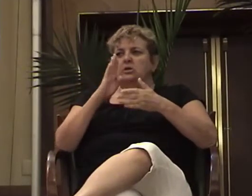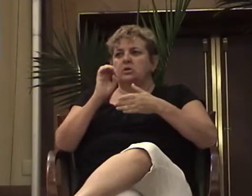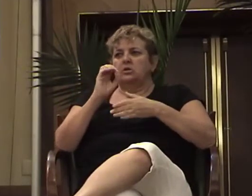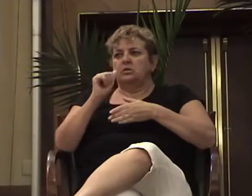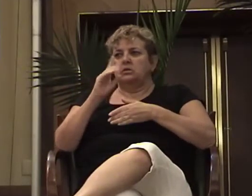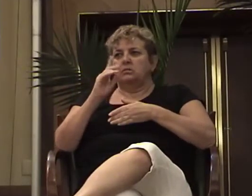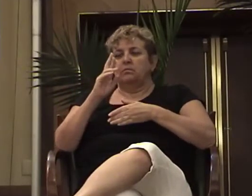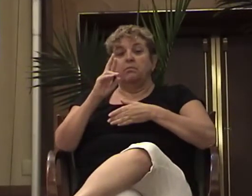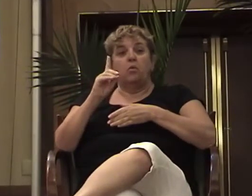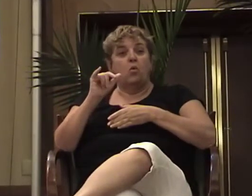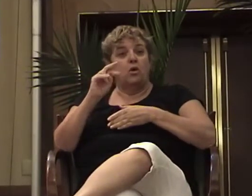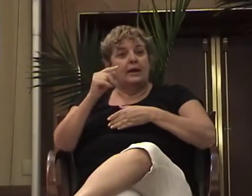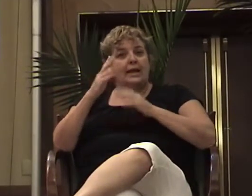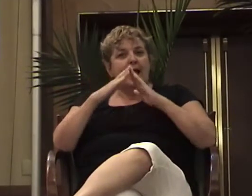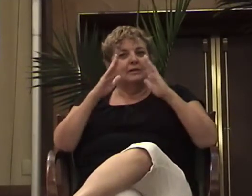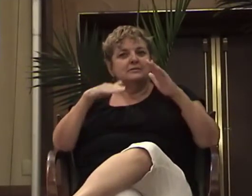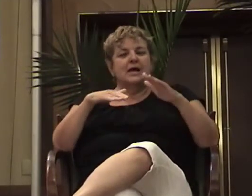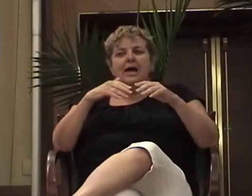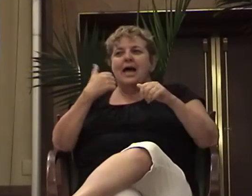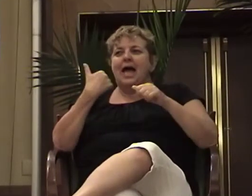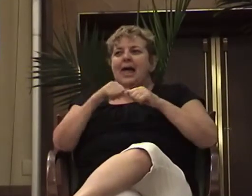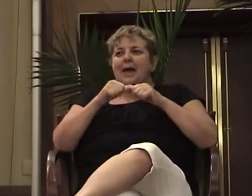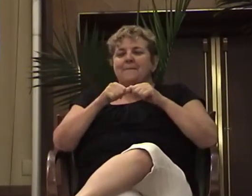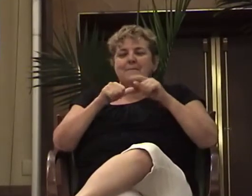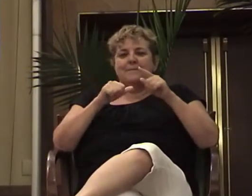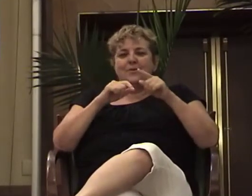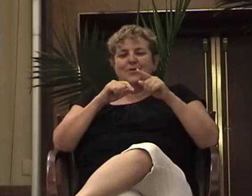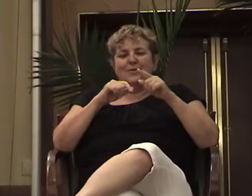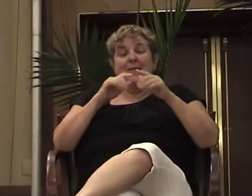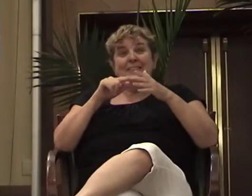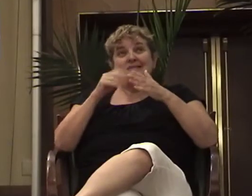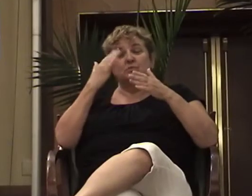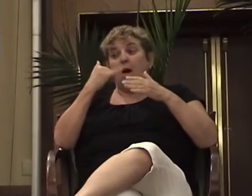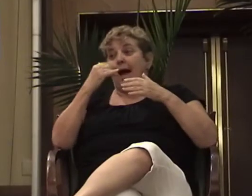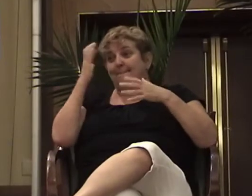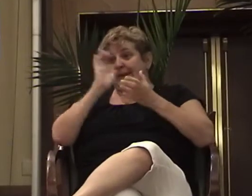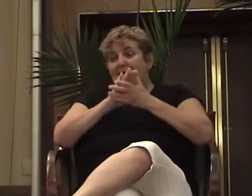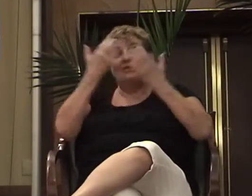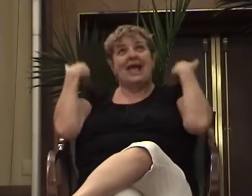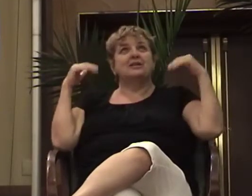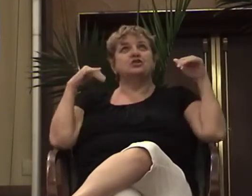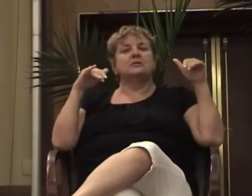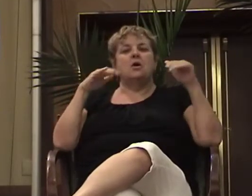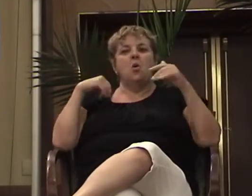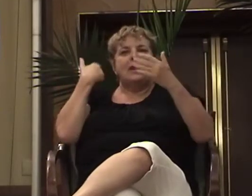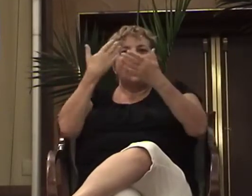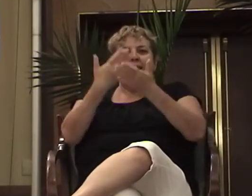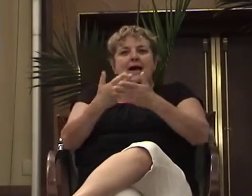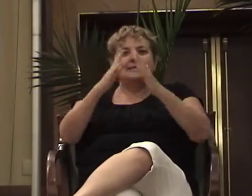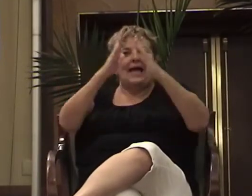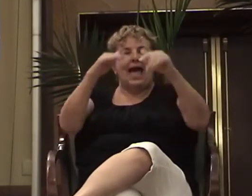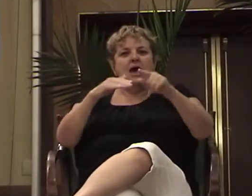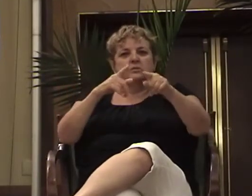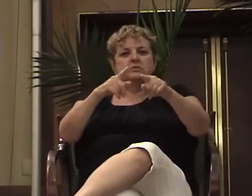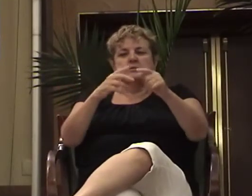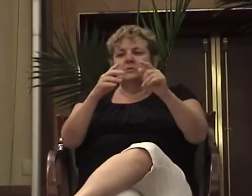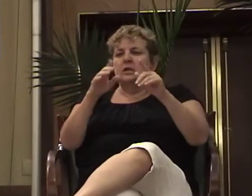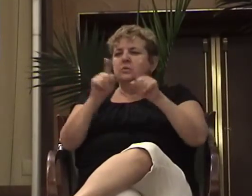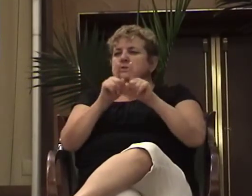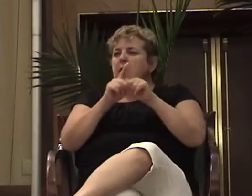angels. There was a little blonde white woman standing there, and when I got to that door, it was as if everything stopped. And she looked me